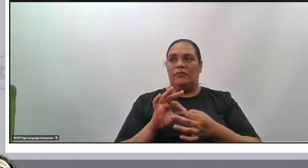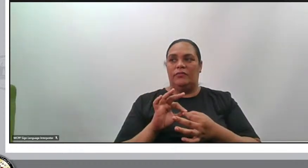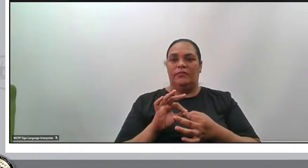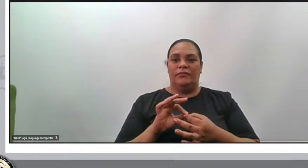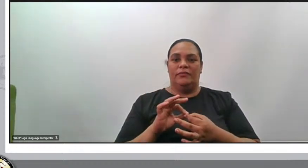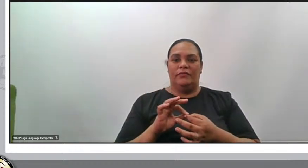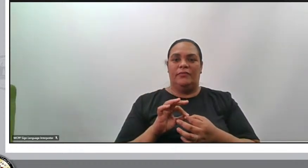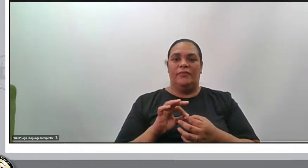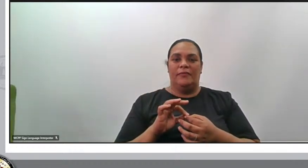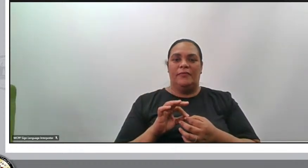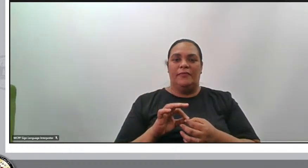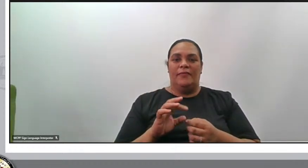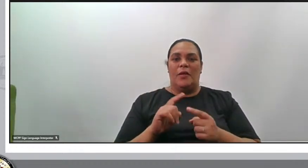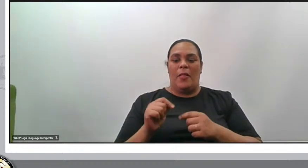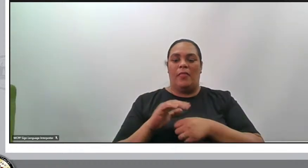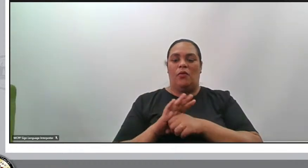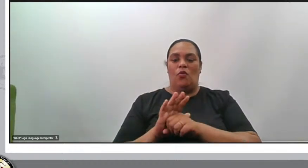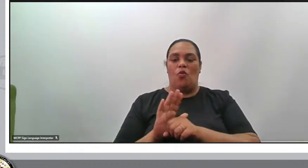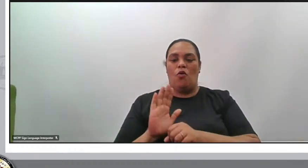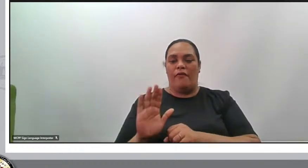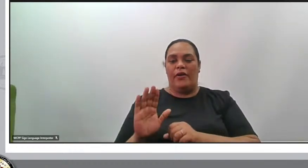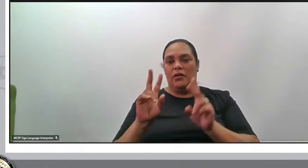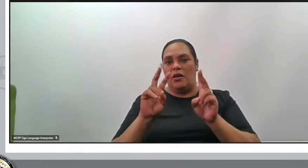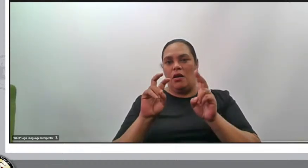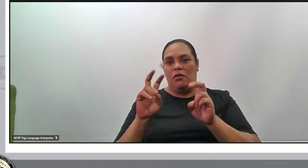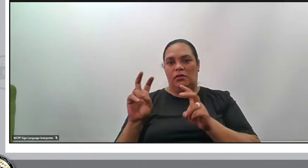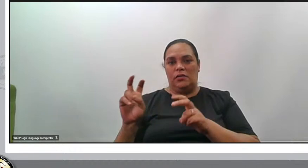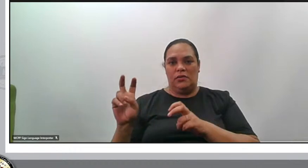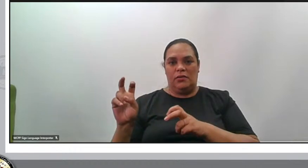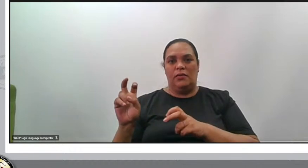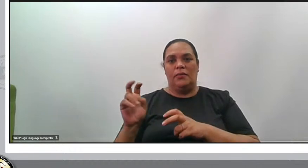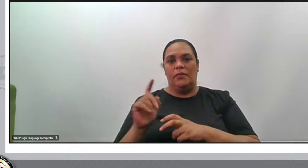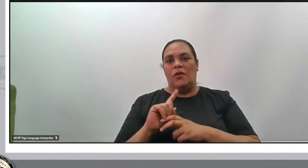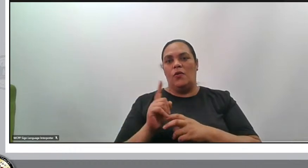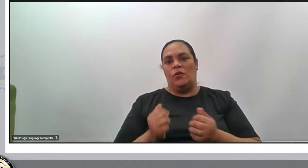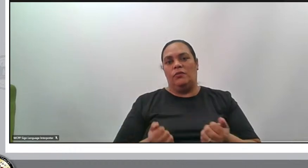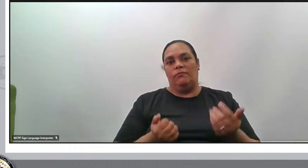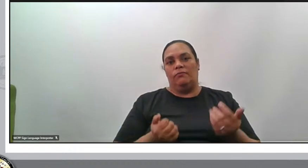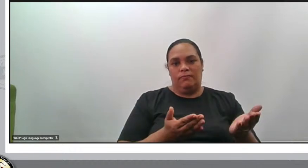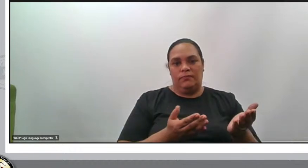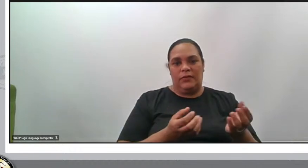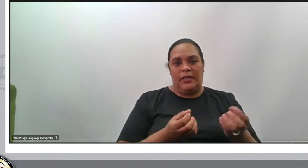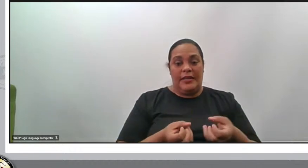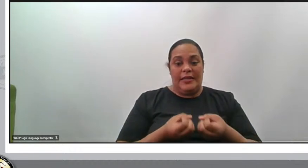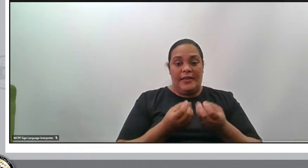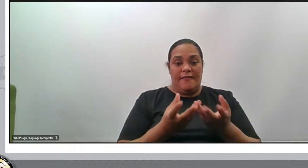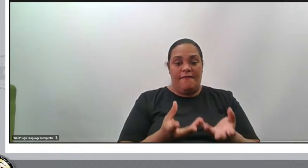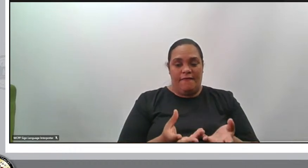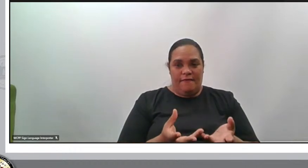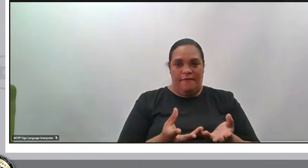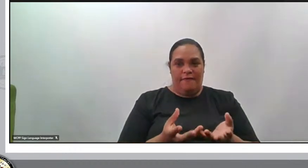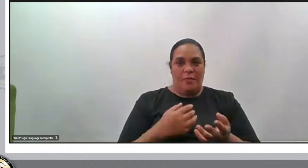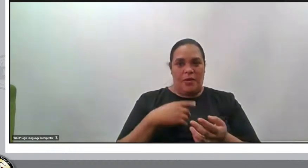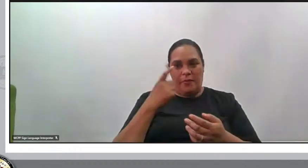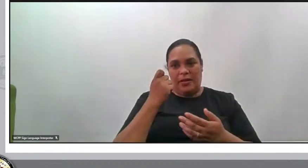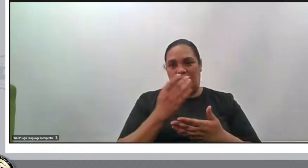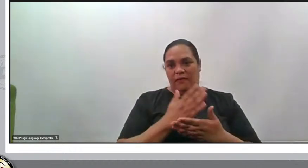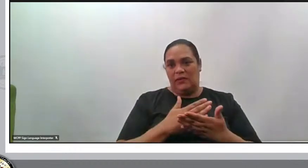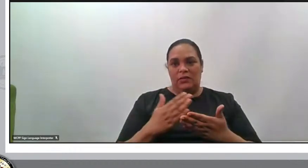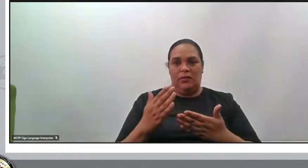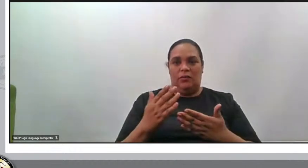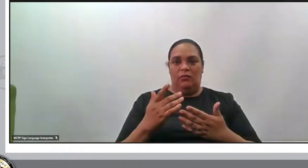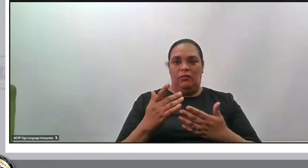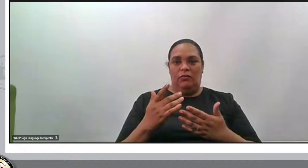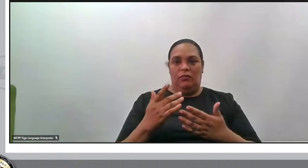the COVID-19 items that were given, which I believe some of our